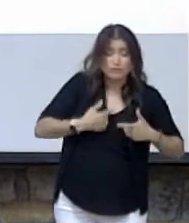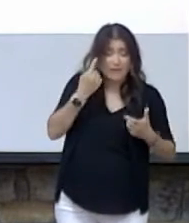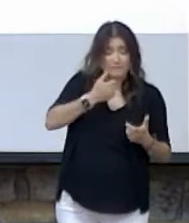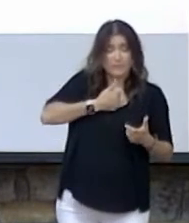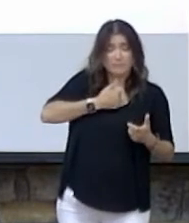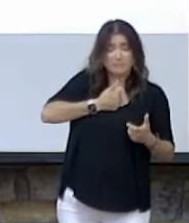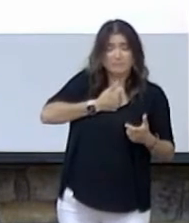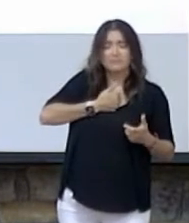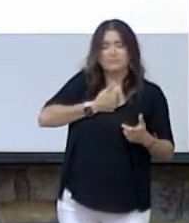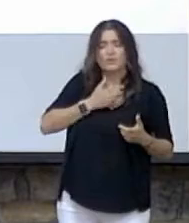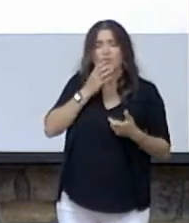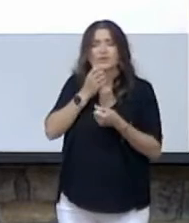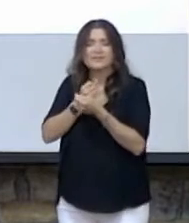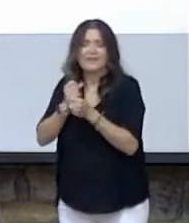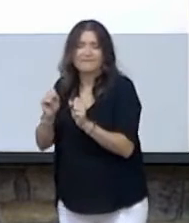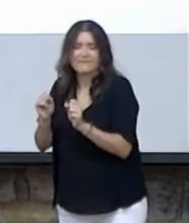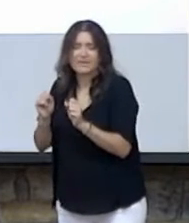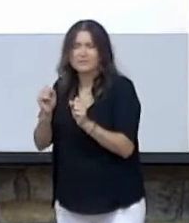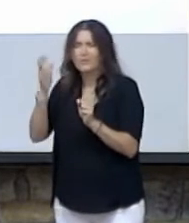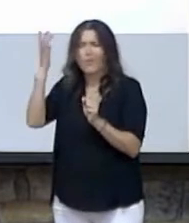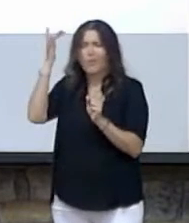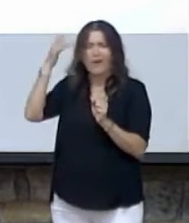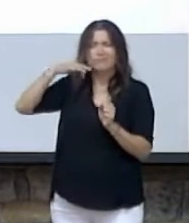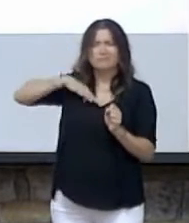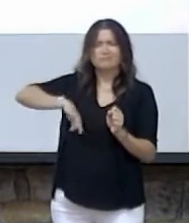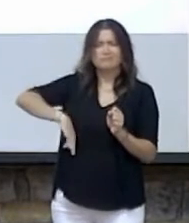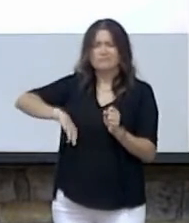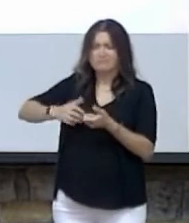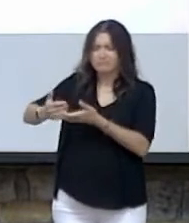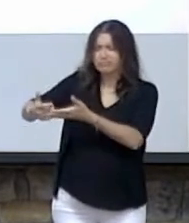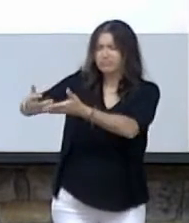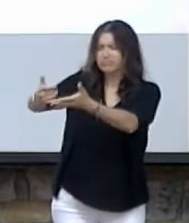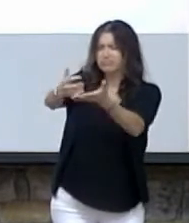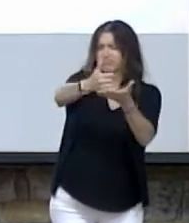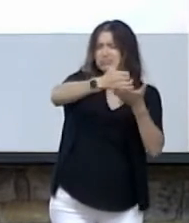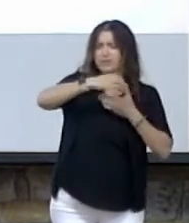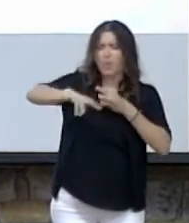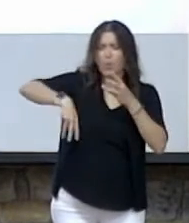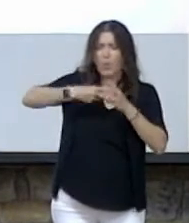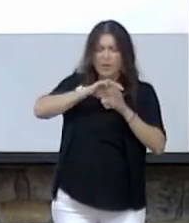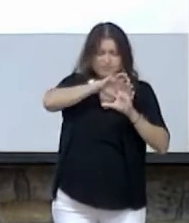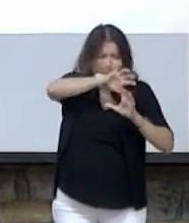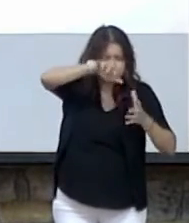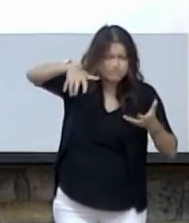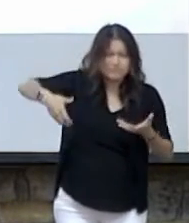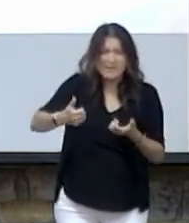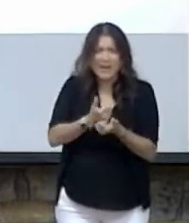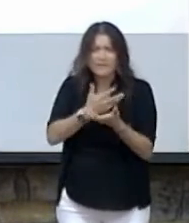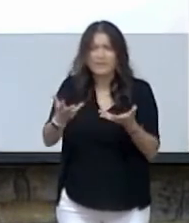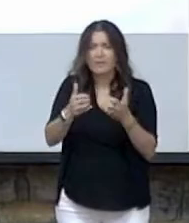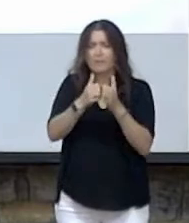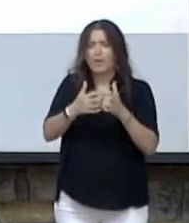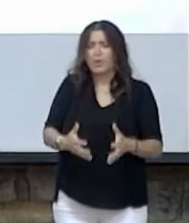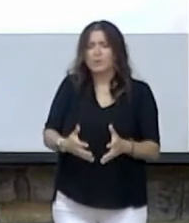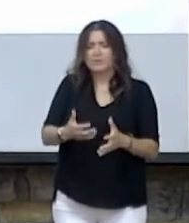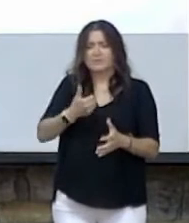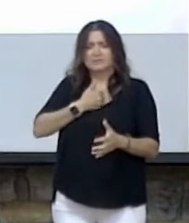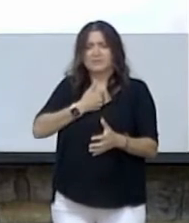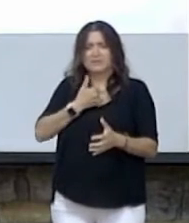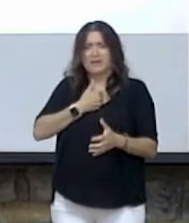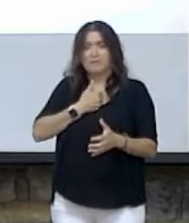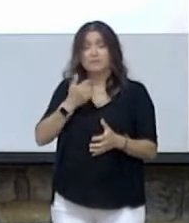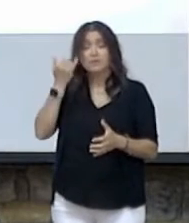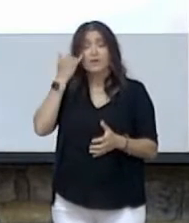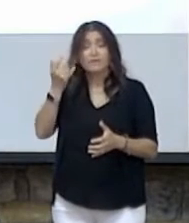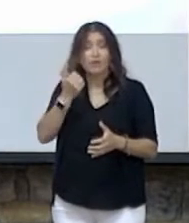it. For what does it profit a man if he gains the whole world and loses or forfeits himself? For whoever is ashamed